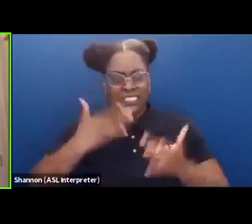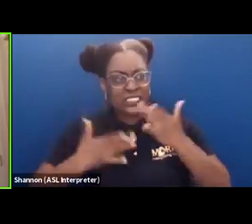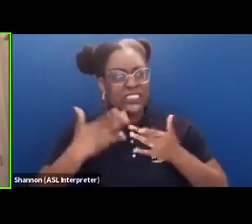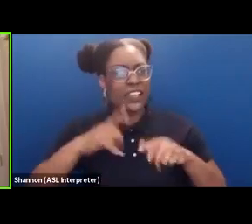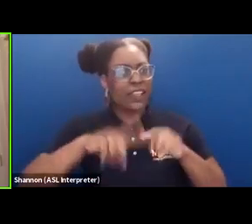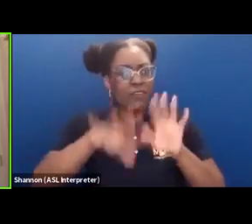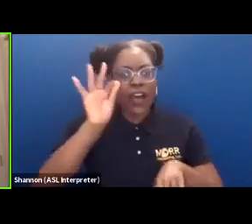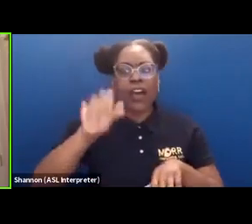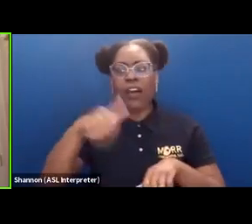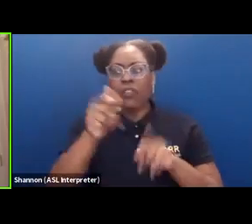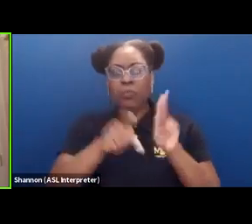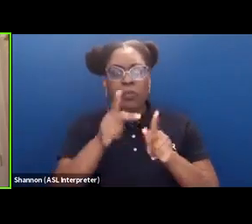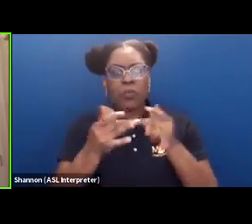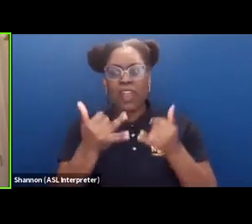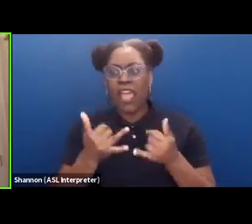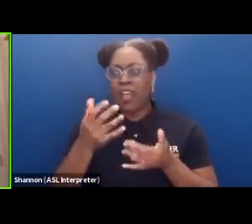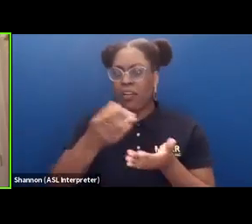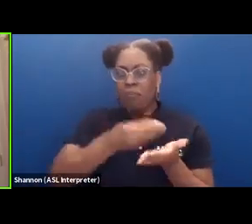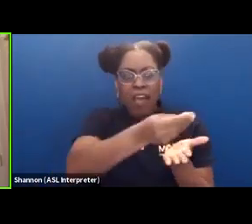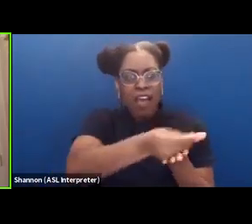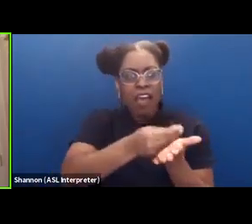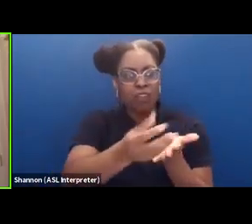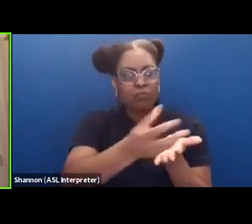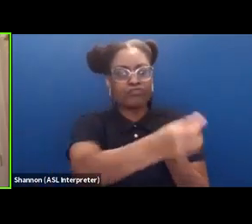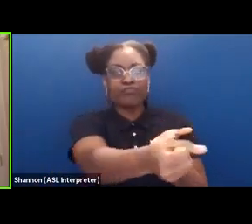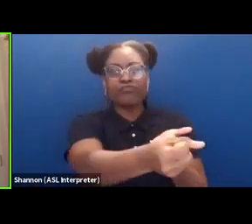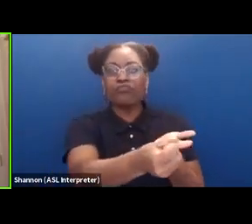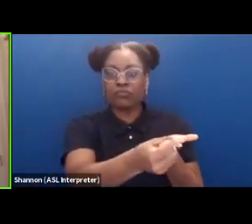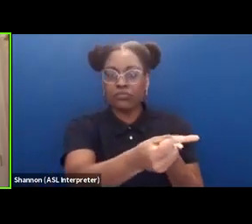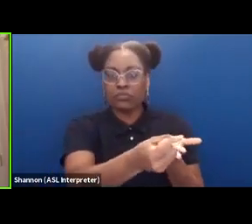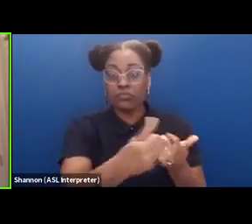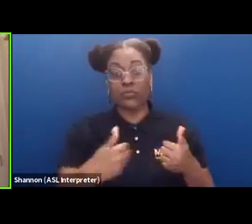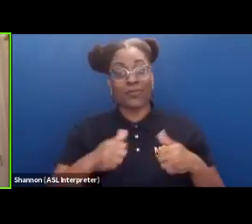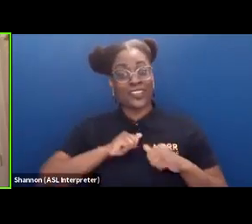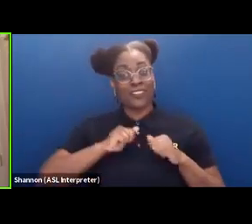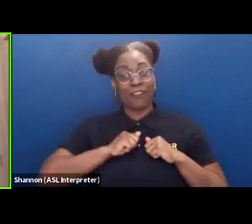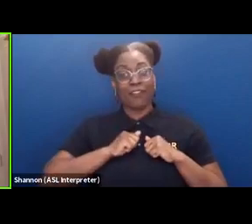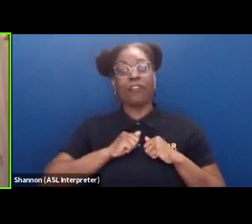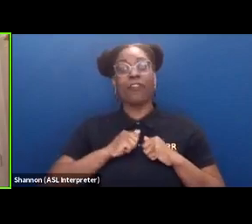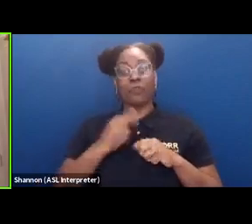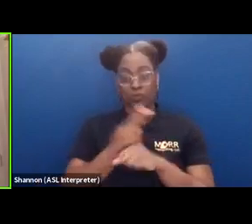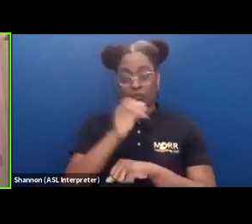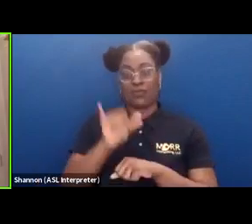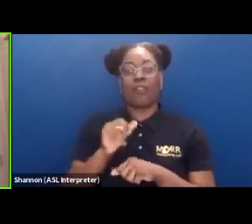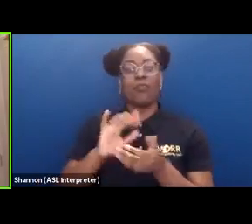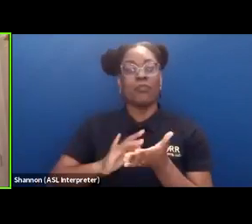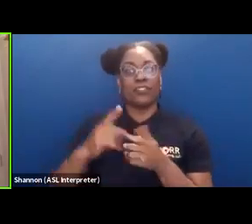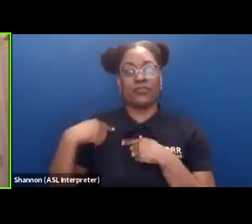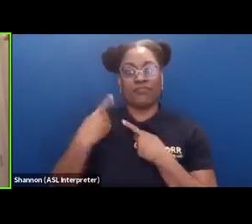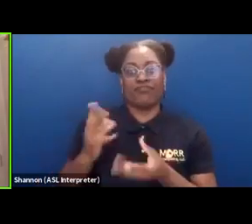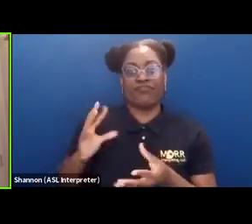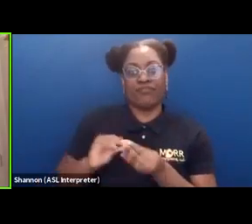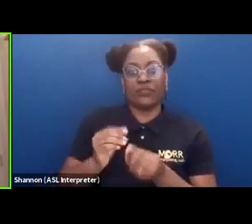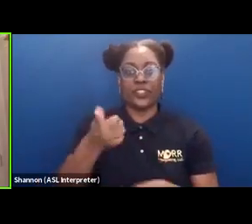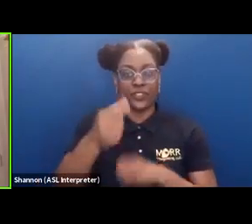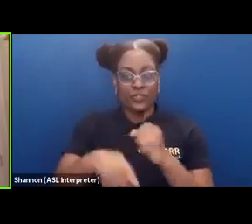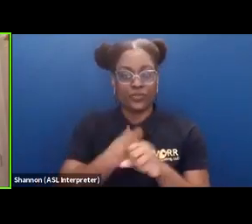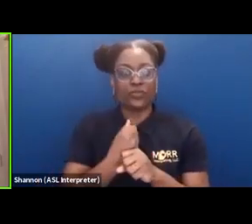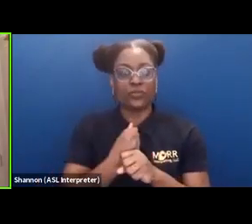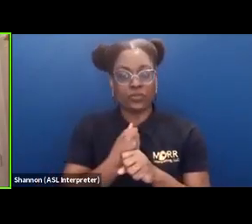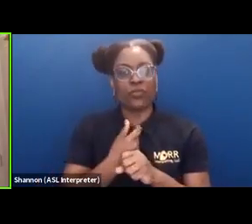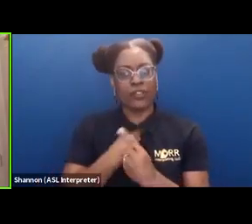a day, every day for the last 10 years. I asked why I was not able to access my